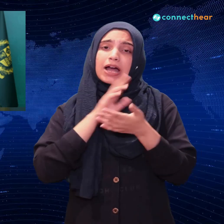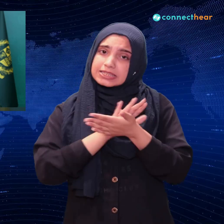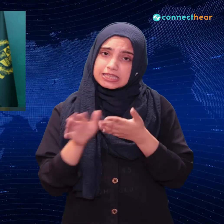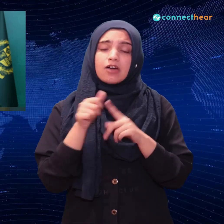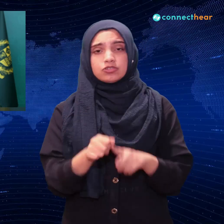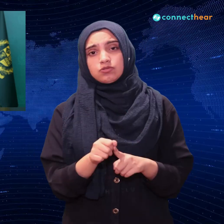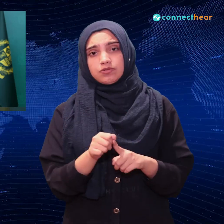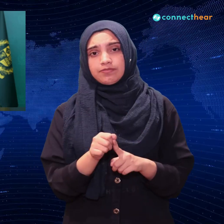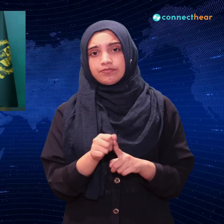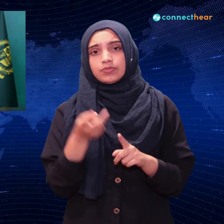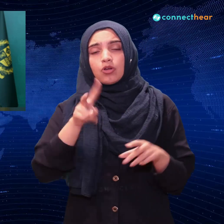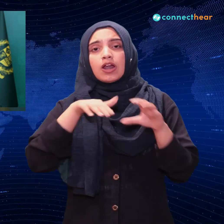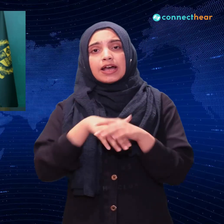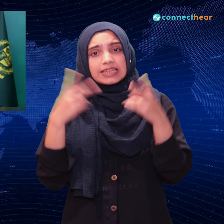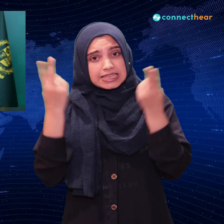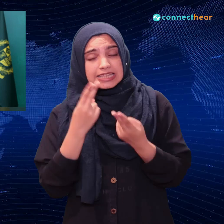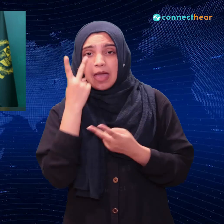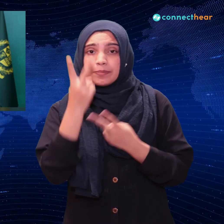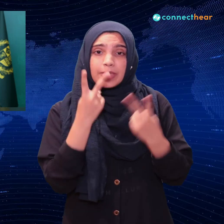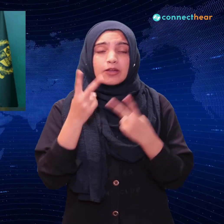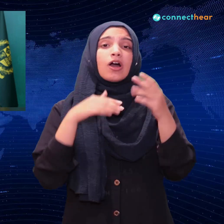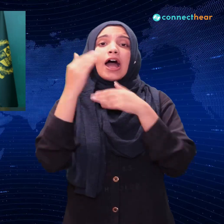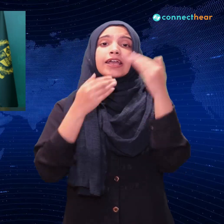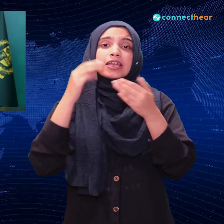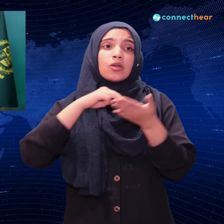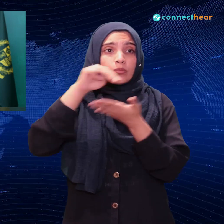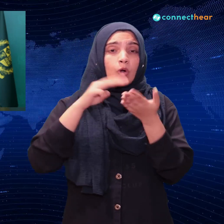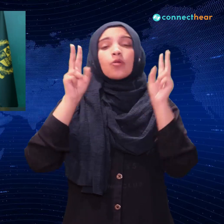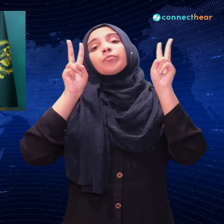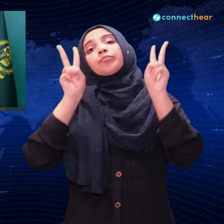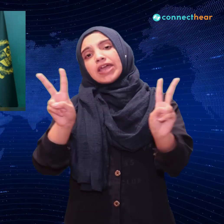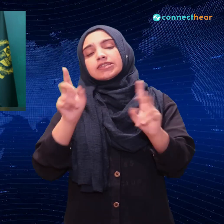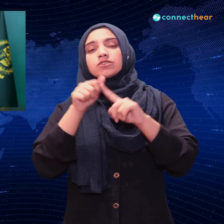time should be to promote interfaith harmony, and they should continue.